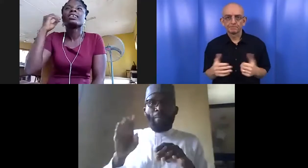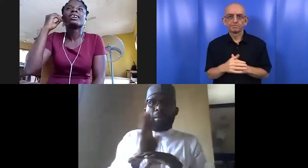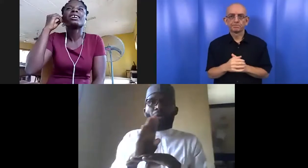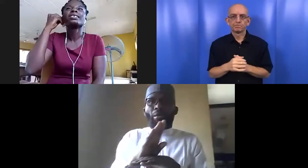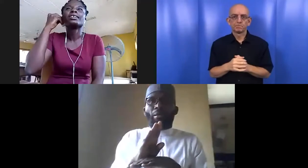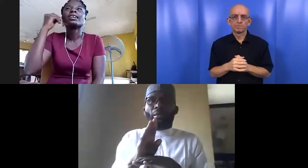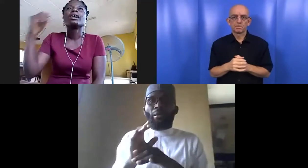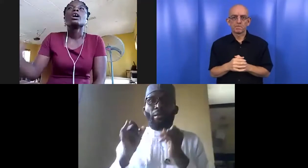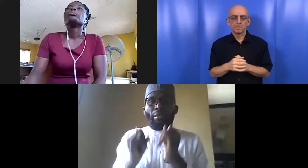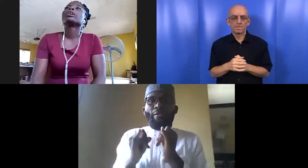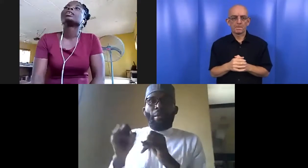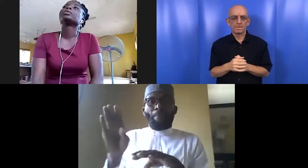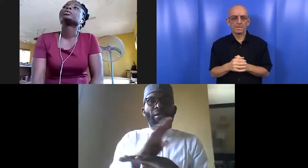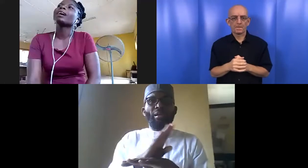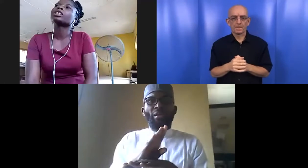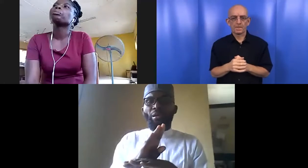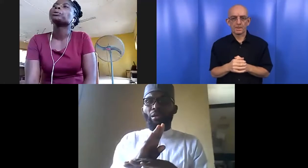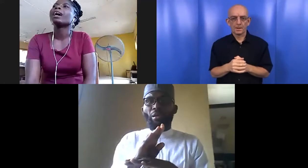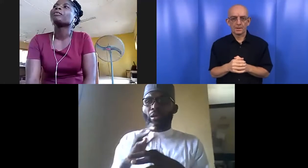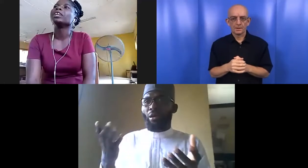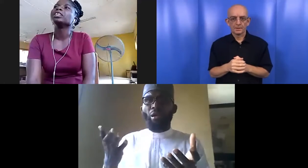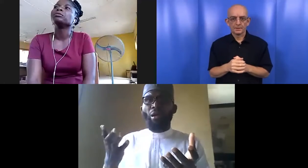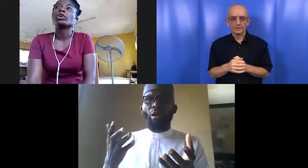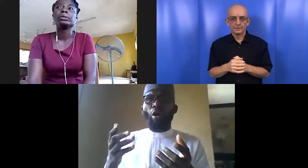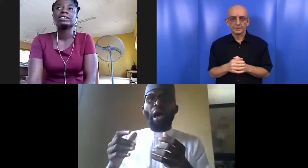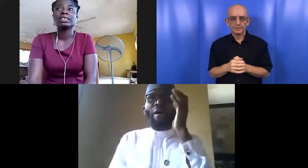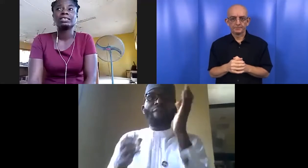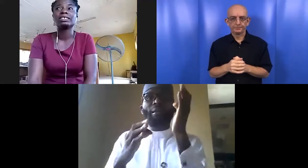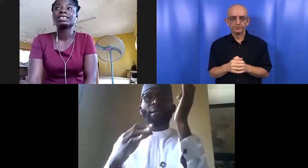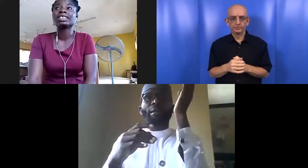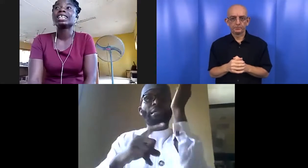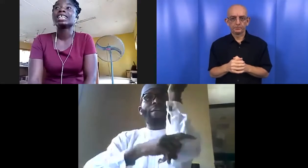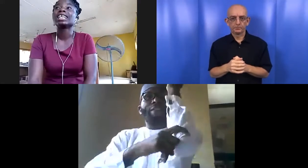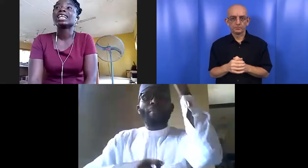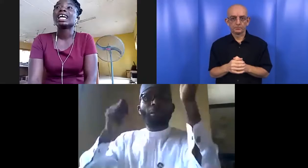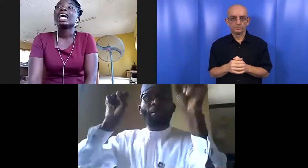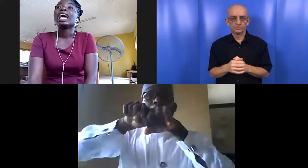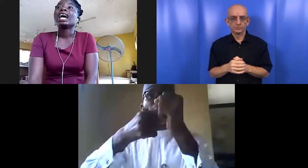Because we have some people that have individual businesses.